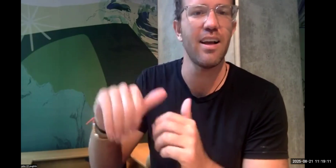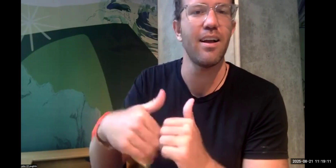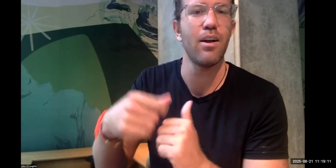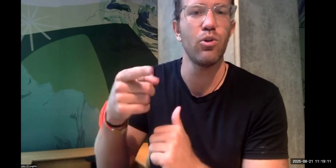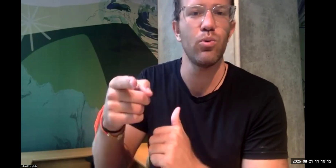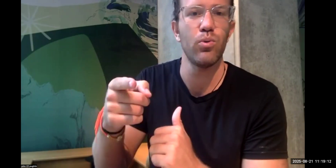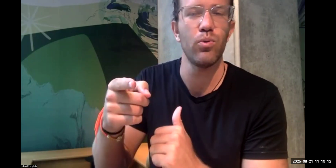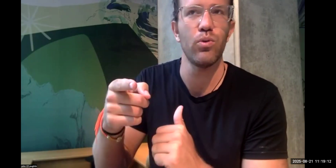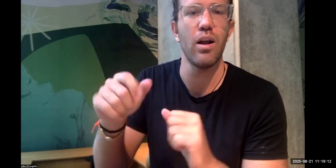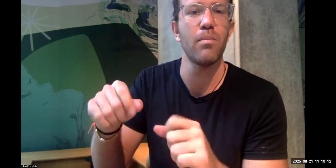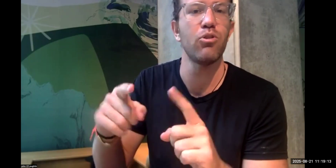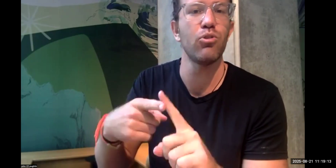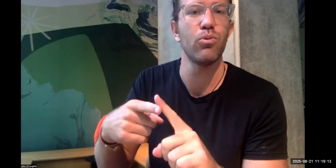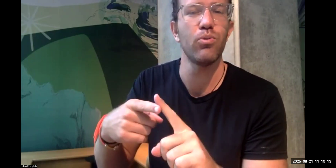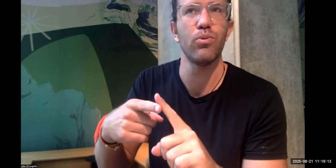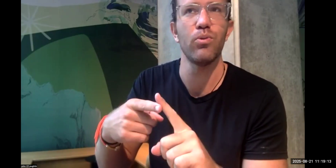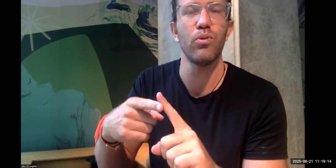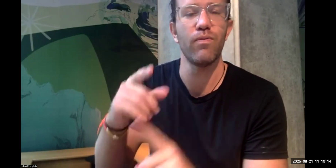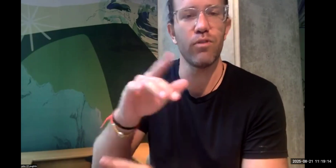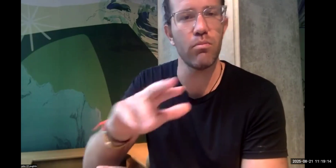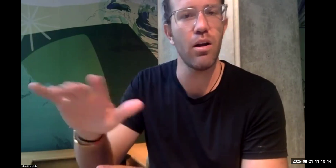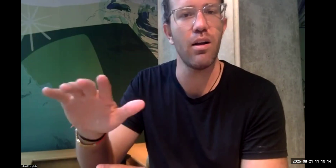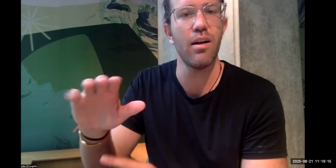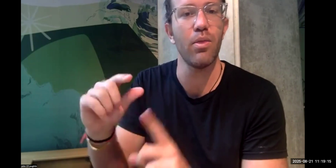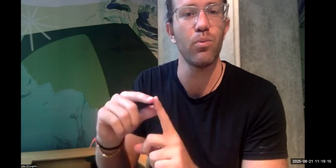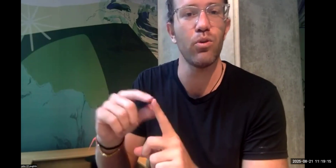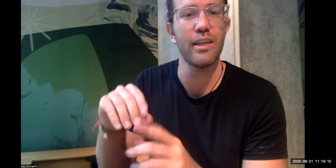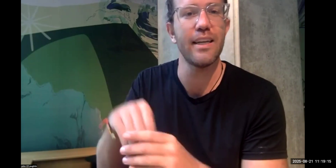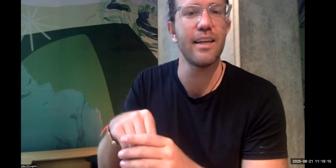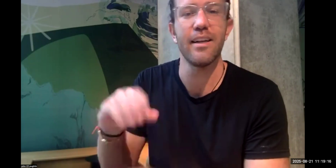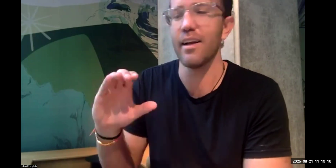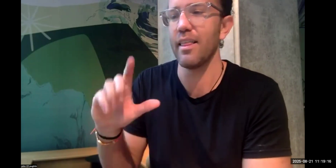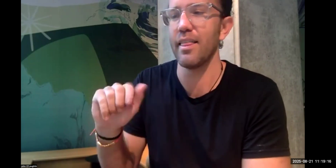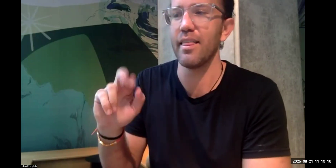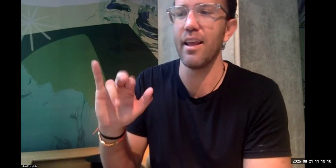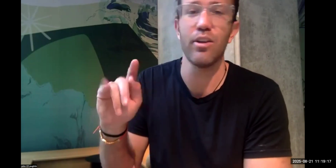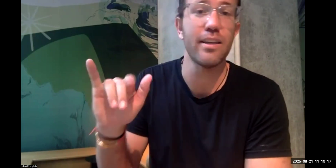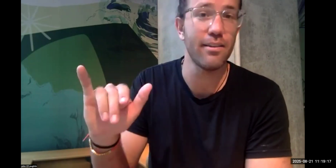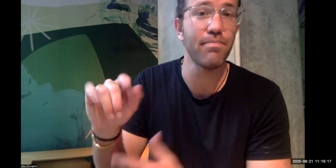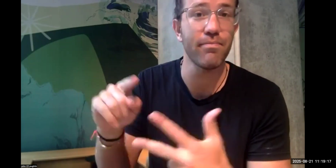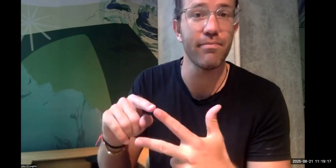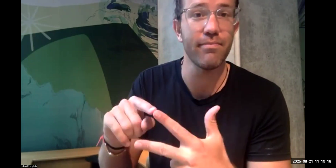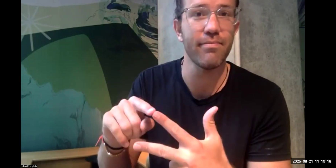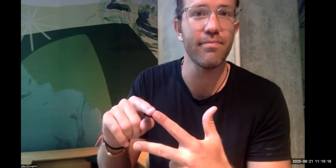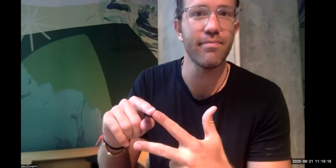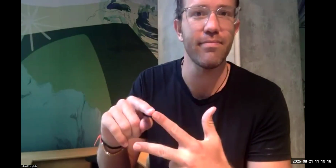convergent. That's how you are able to fingerspell the word